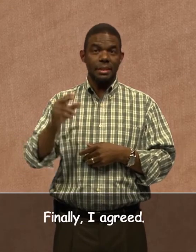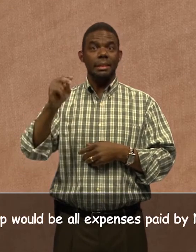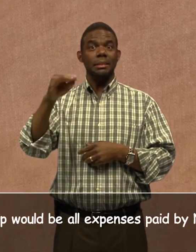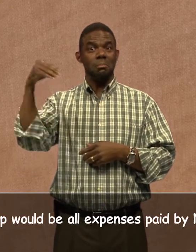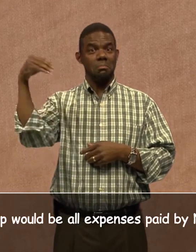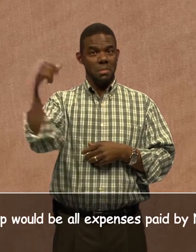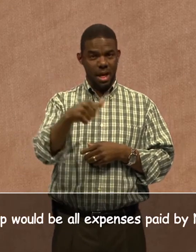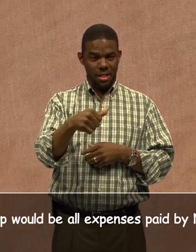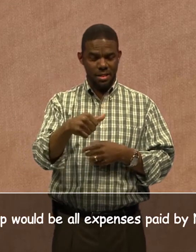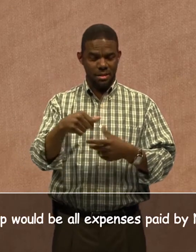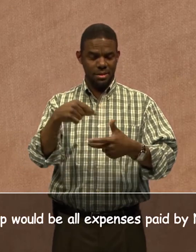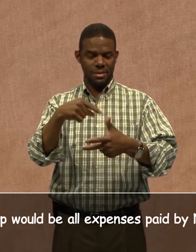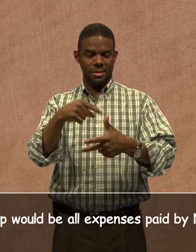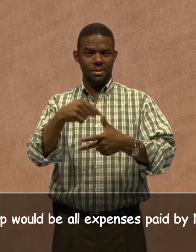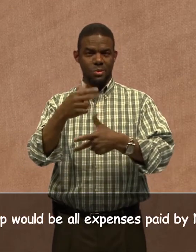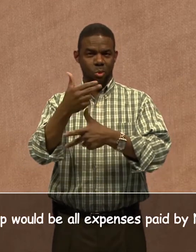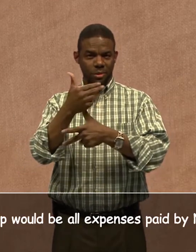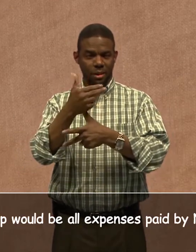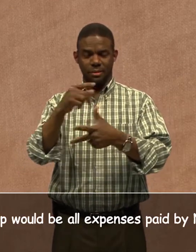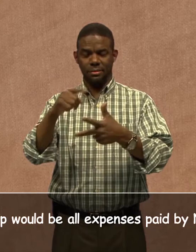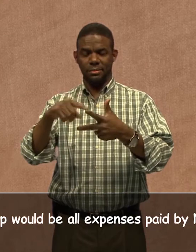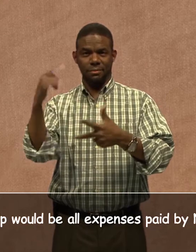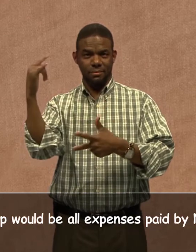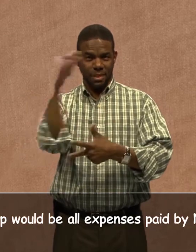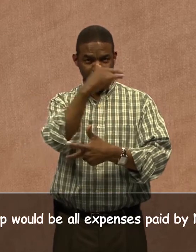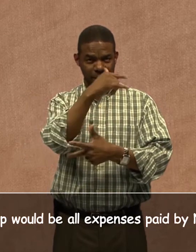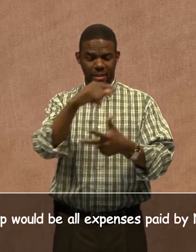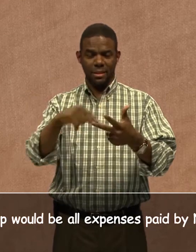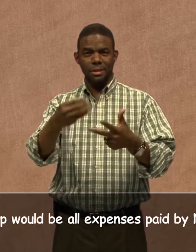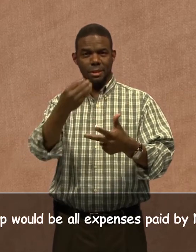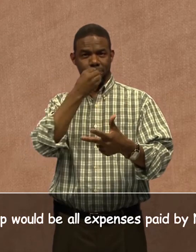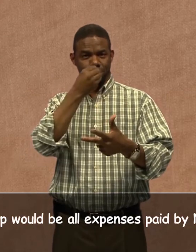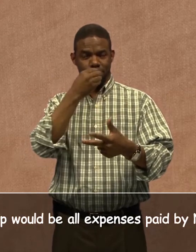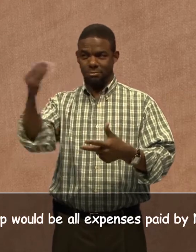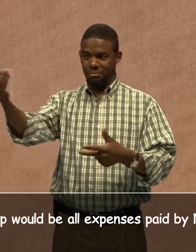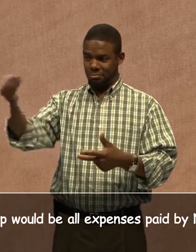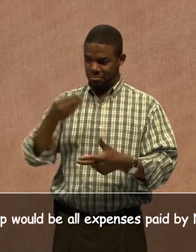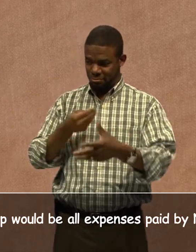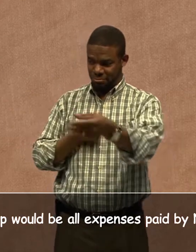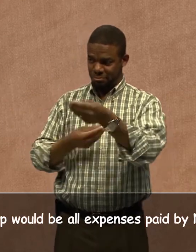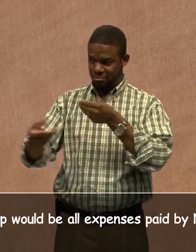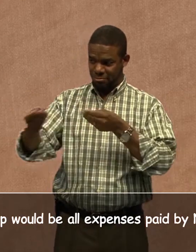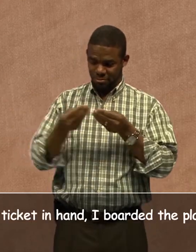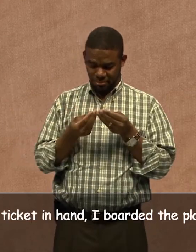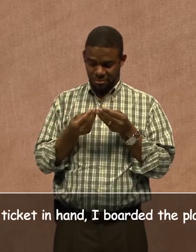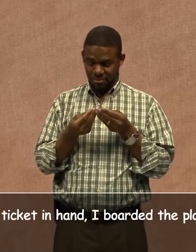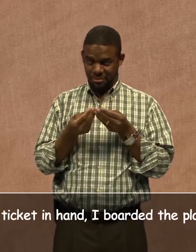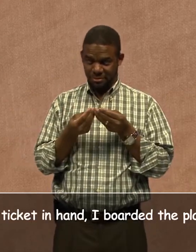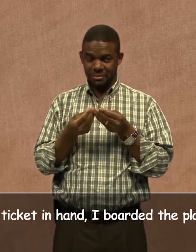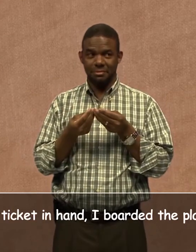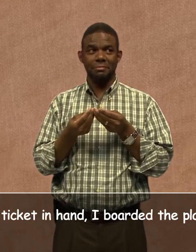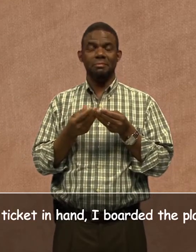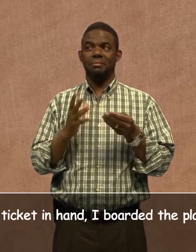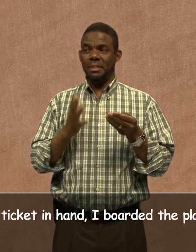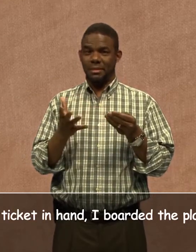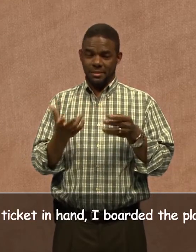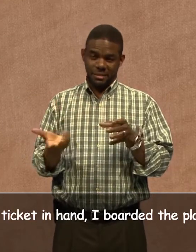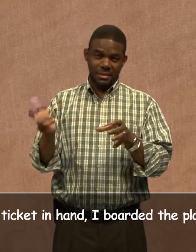agreed. The trip would be all expenses paid by NTID. With a ticket in hand, I